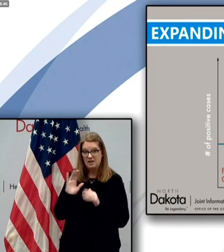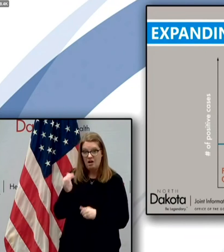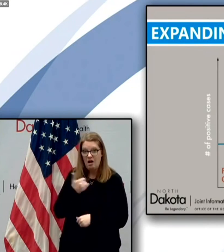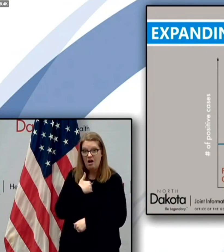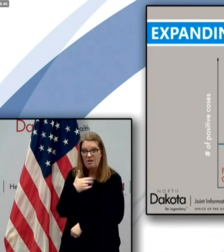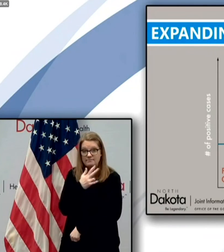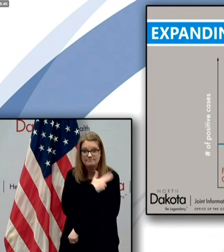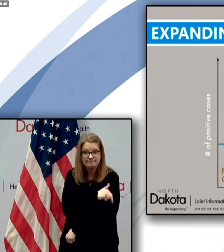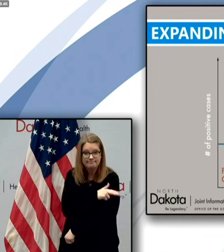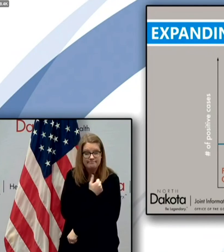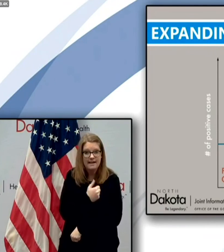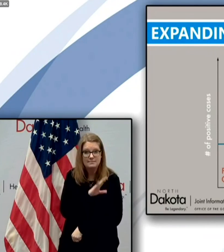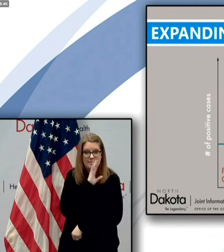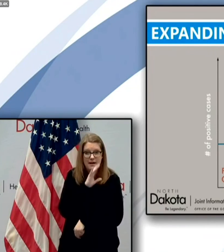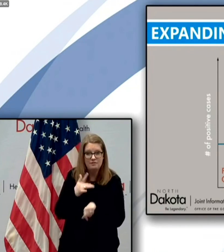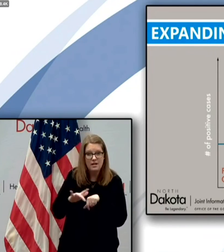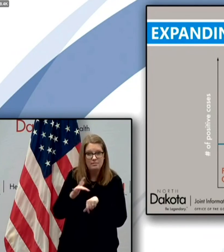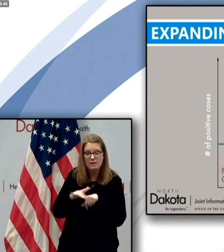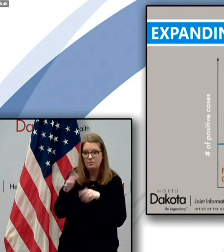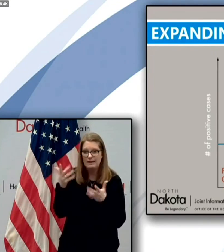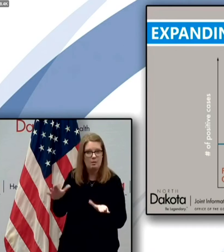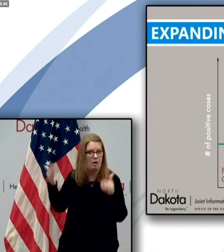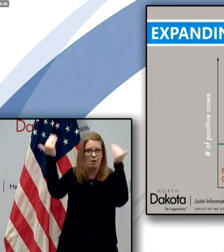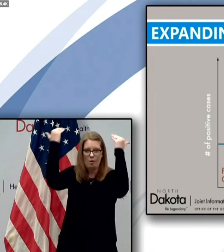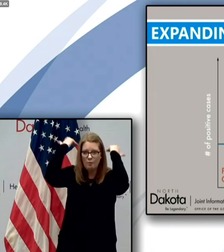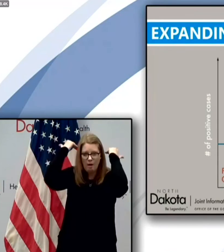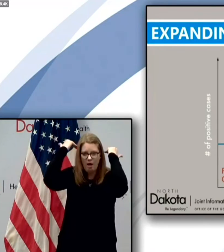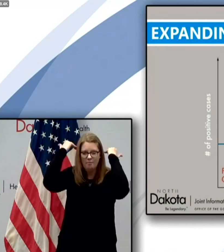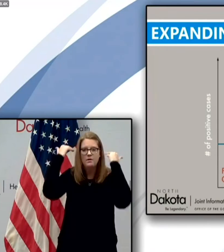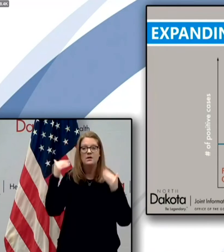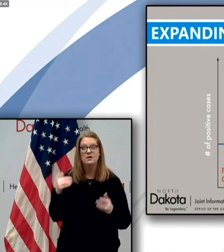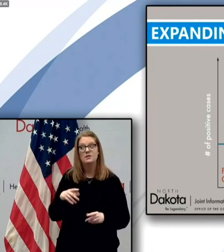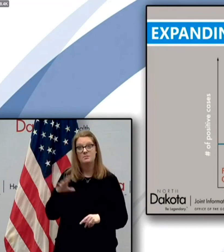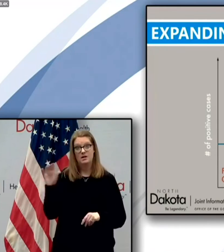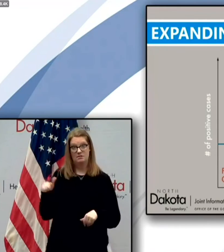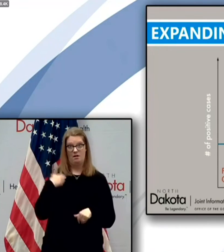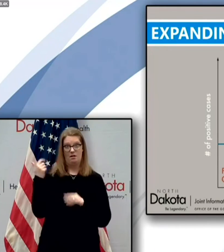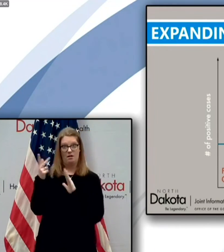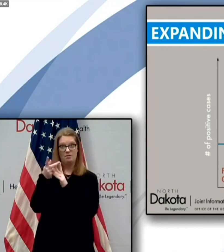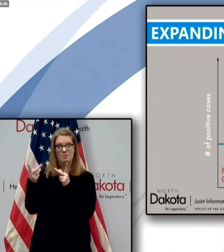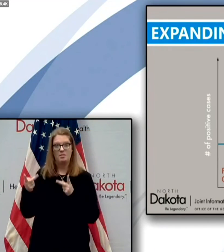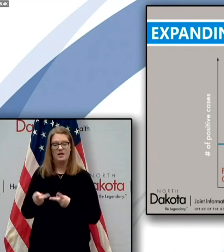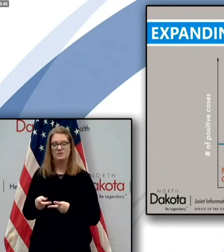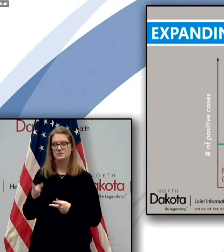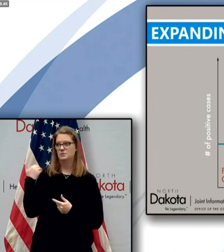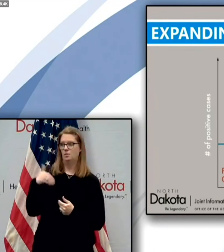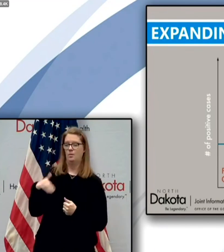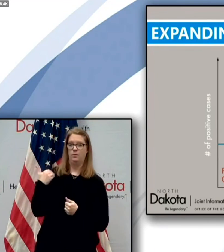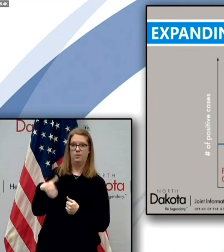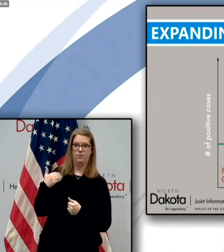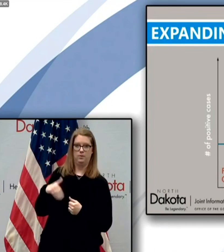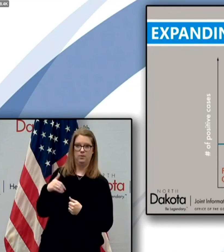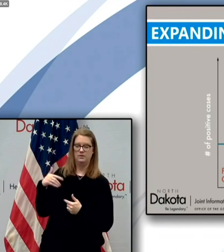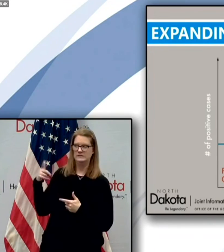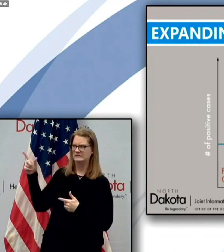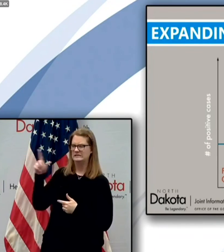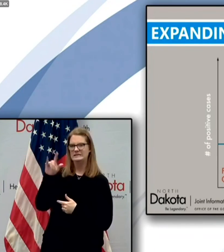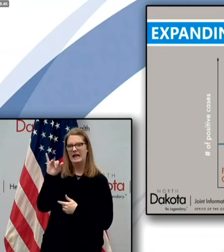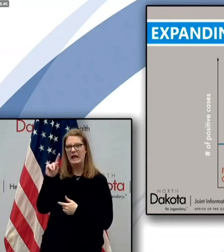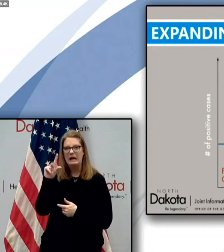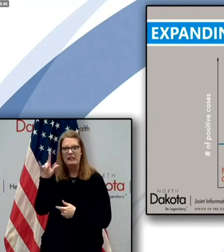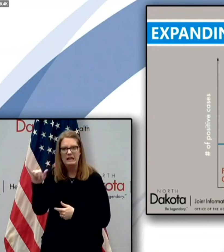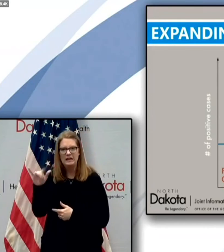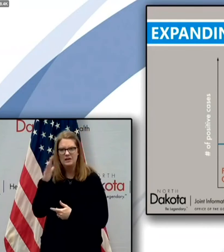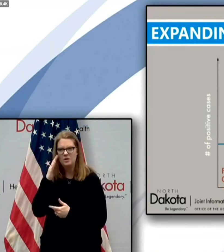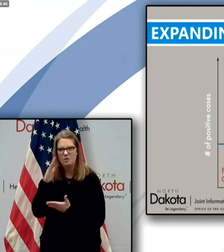we've done a fantastic job at that. And we know that other places where they've had large counts, like in Italy with death